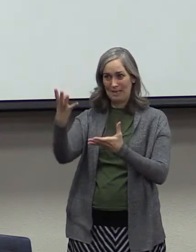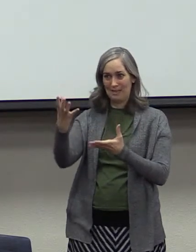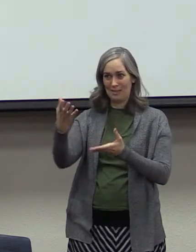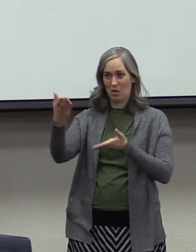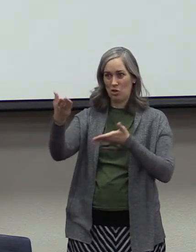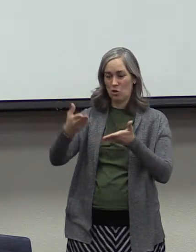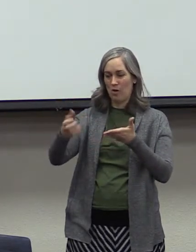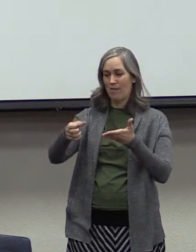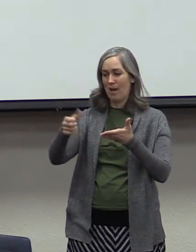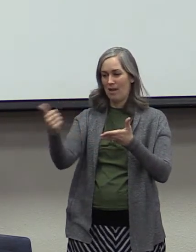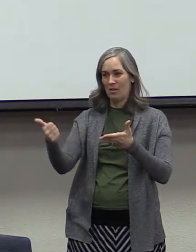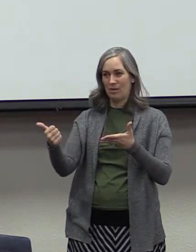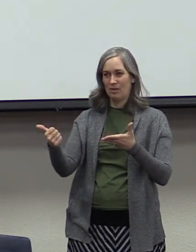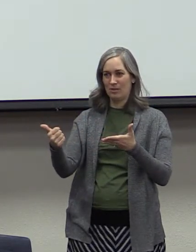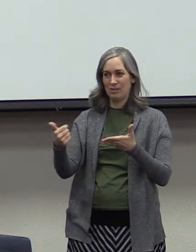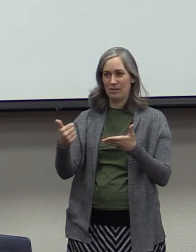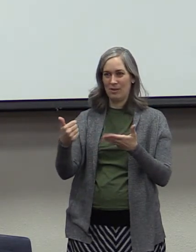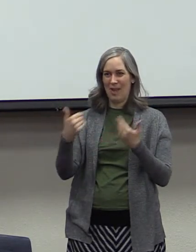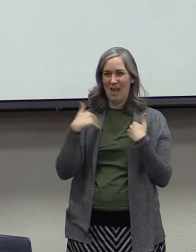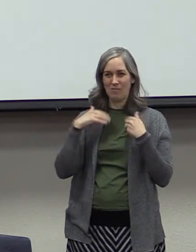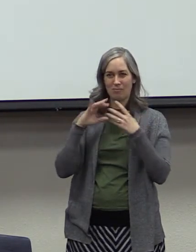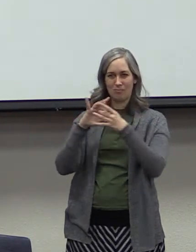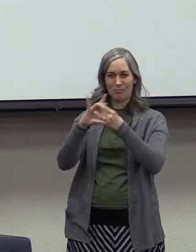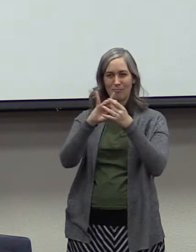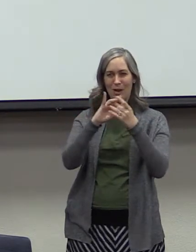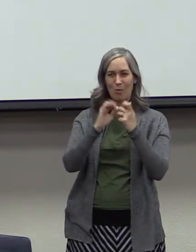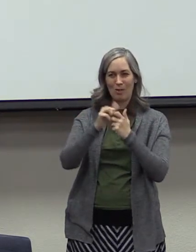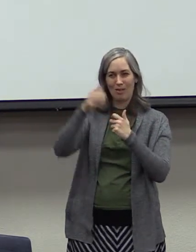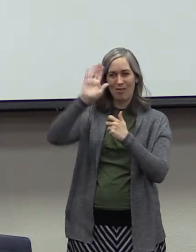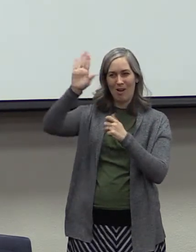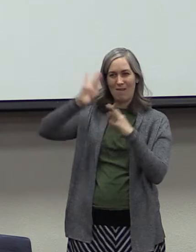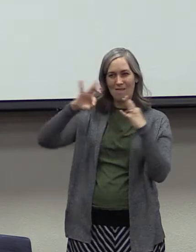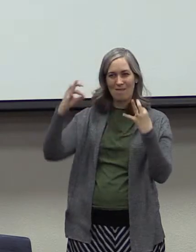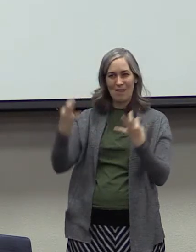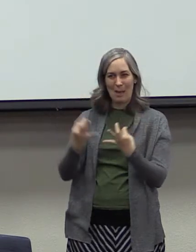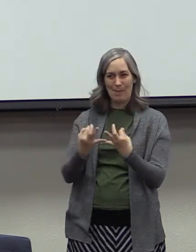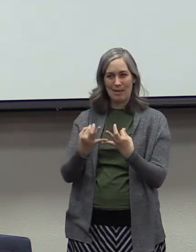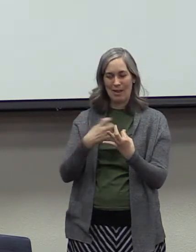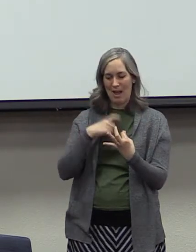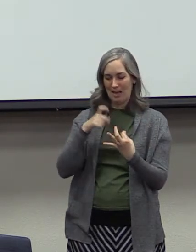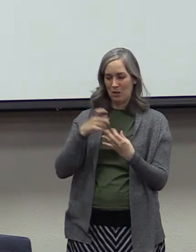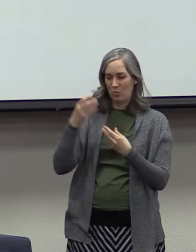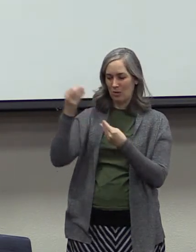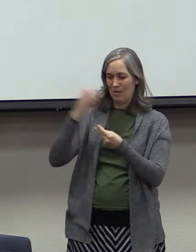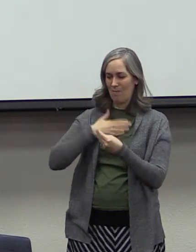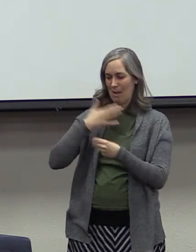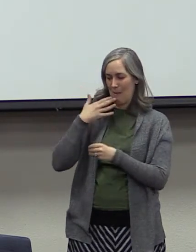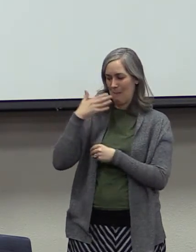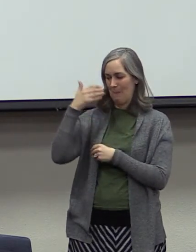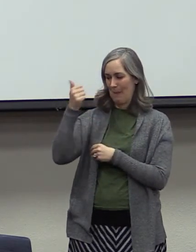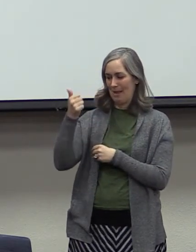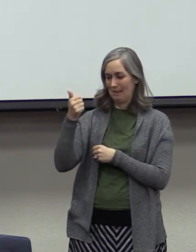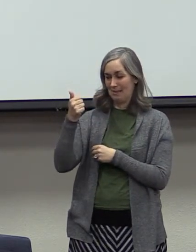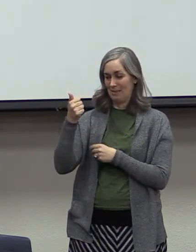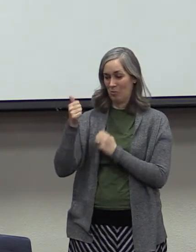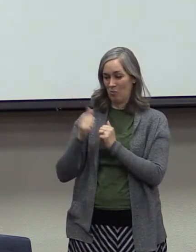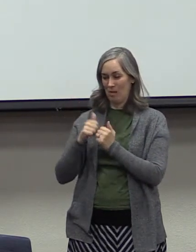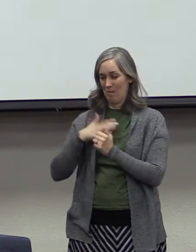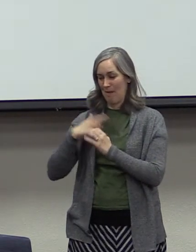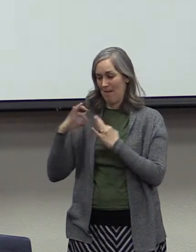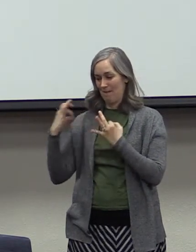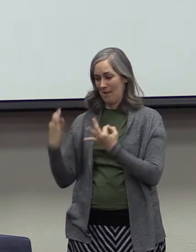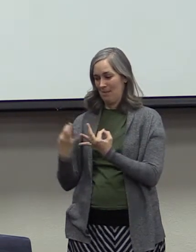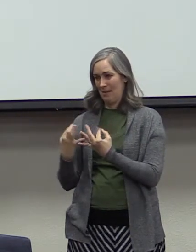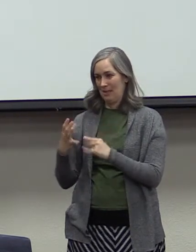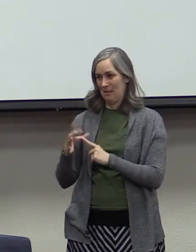another relationship with the family of God. I need to give Jesus my best as it relates to my family, especially in my